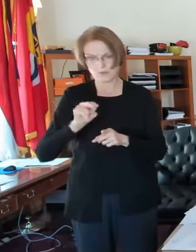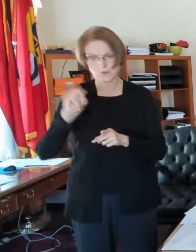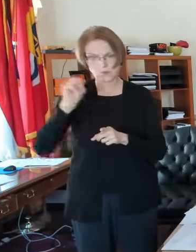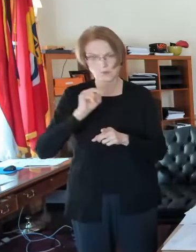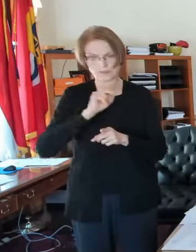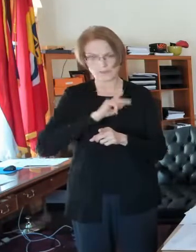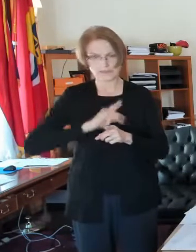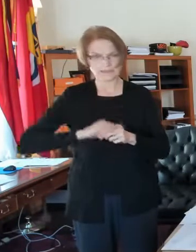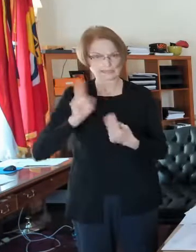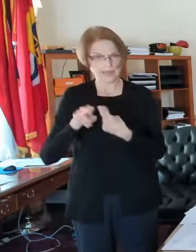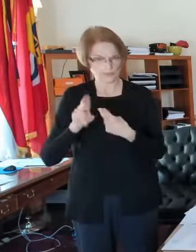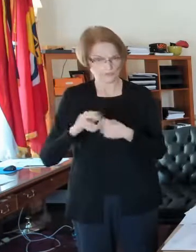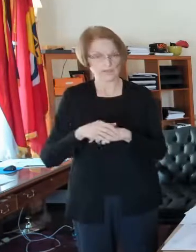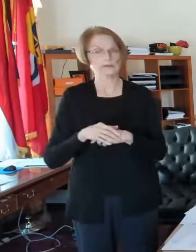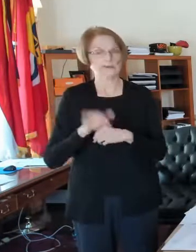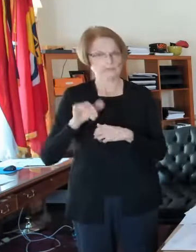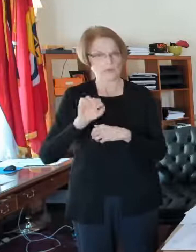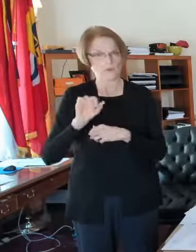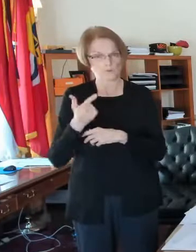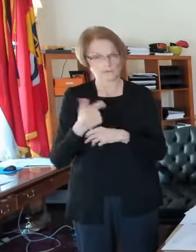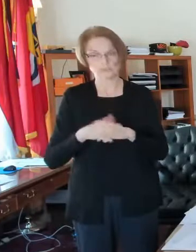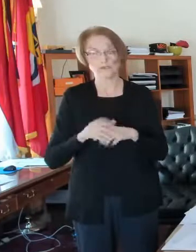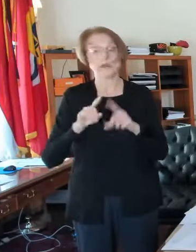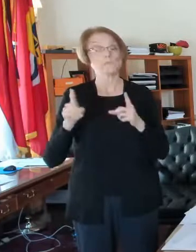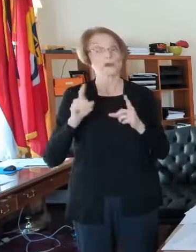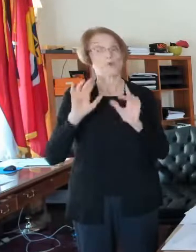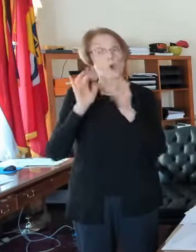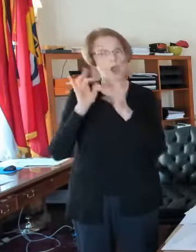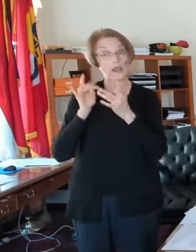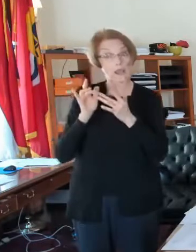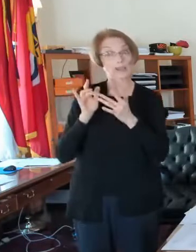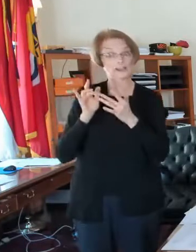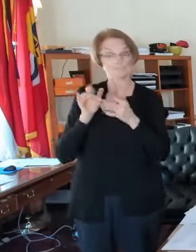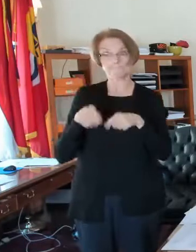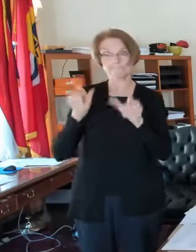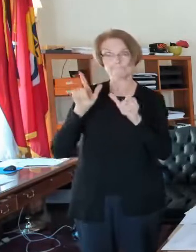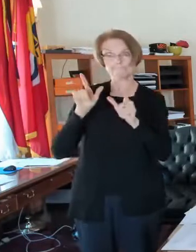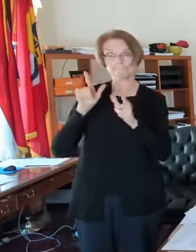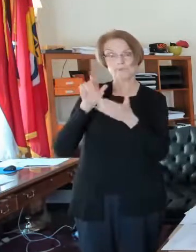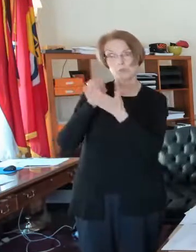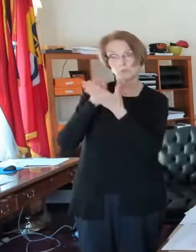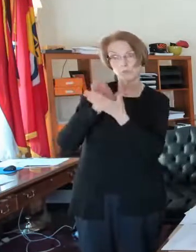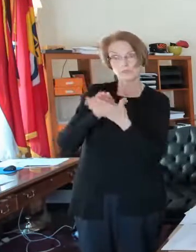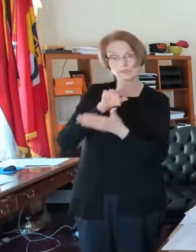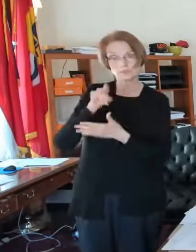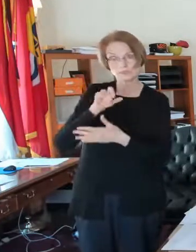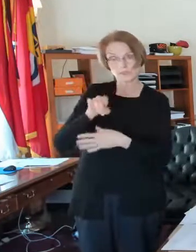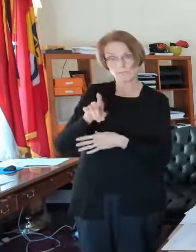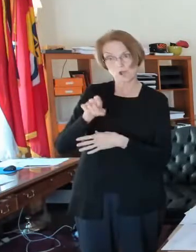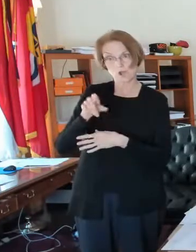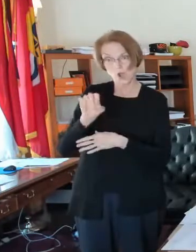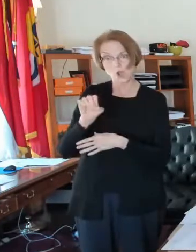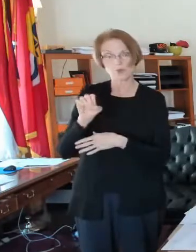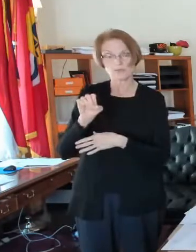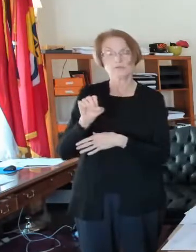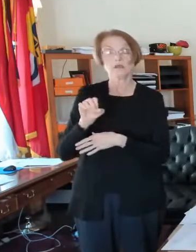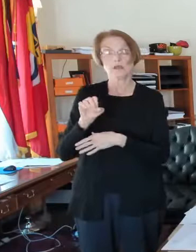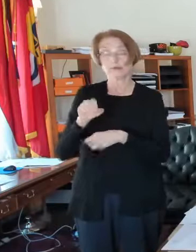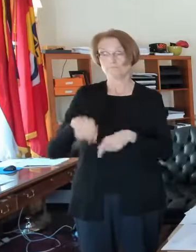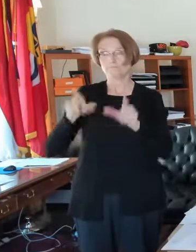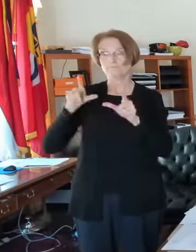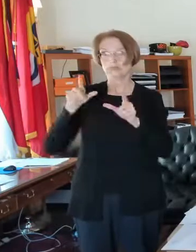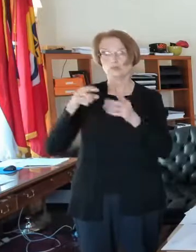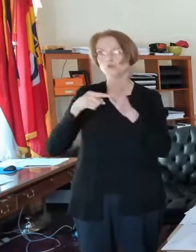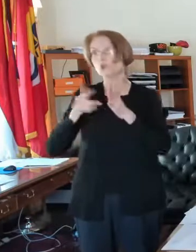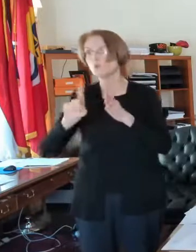Highway. So, but just go online, because it asks you to put your zip code in, and then it'll show you where there might be appointment available,